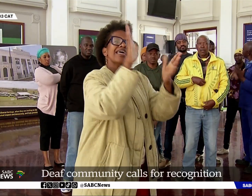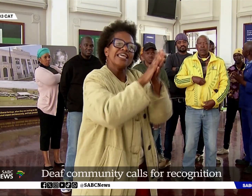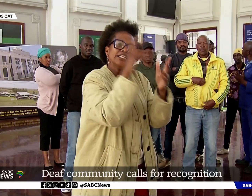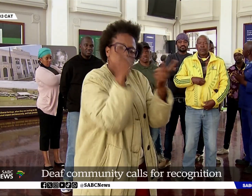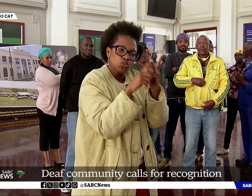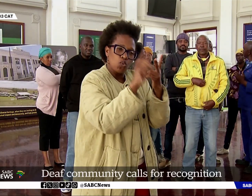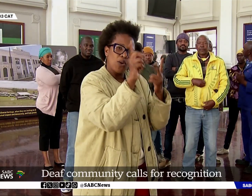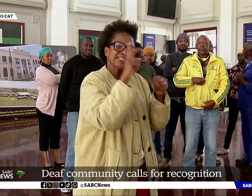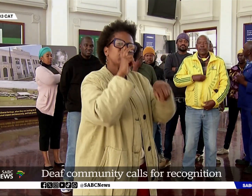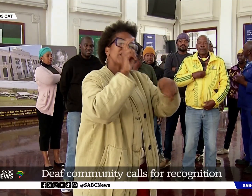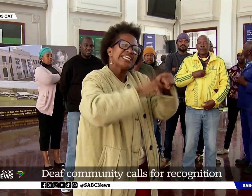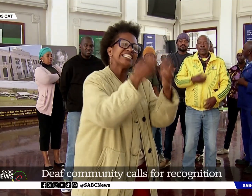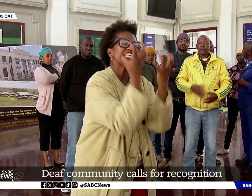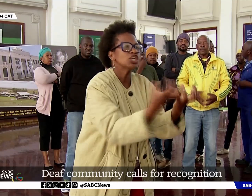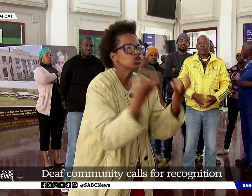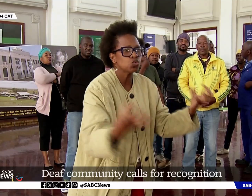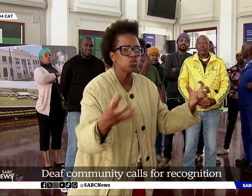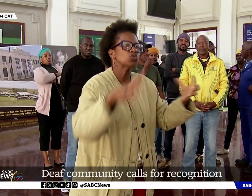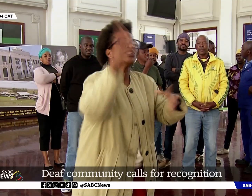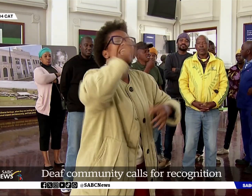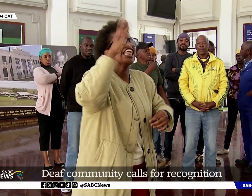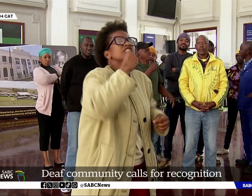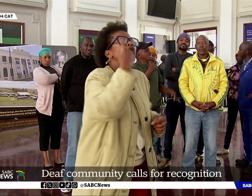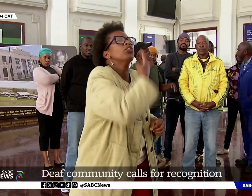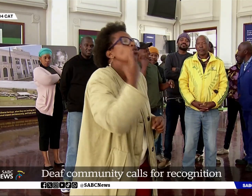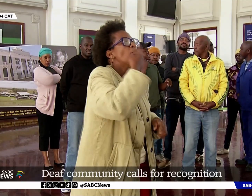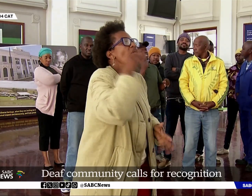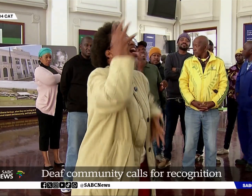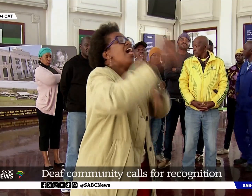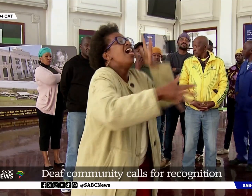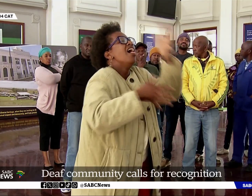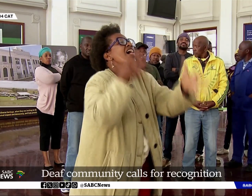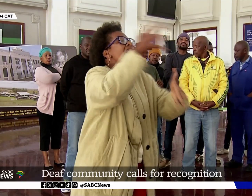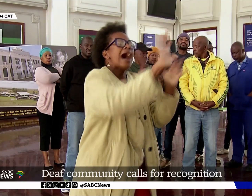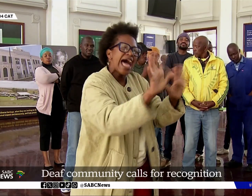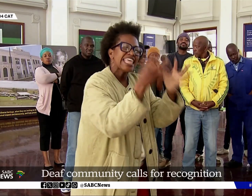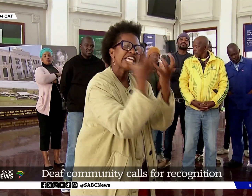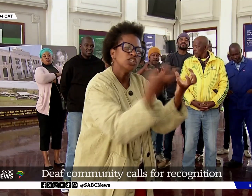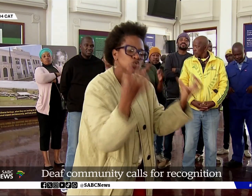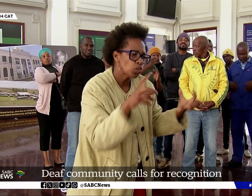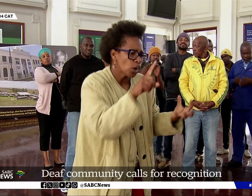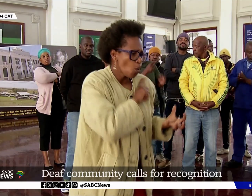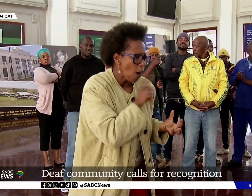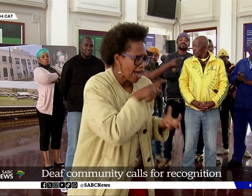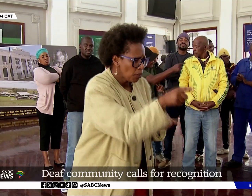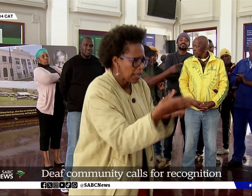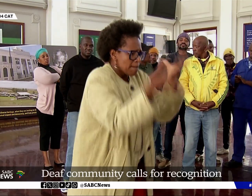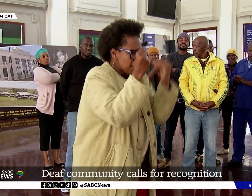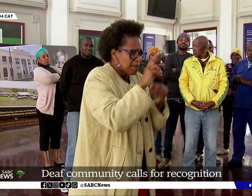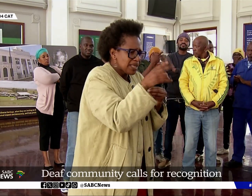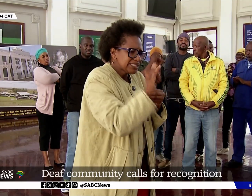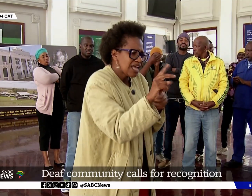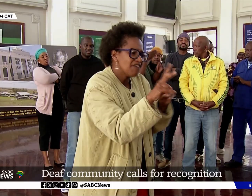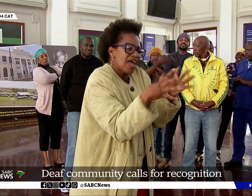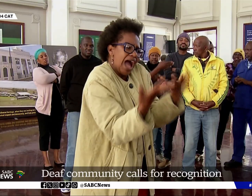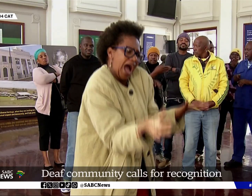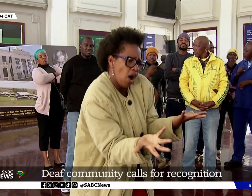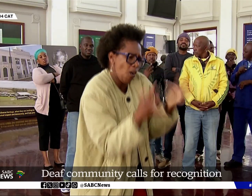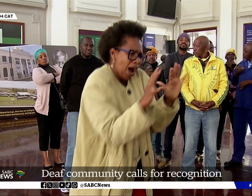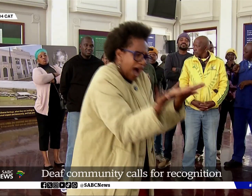have a challenge of having this HIV? Where does it come from? We want to know and the effects of it. How do